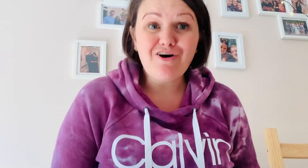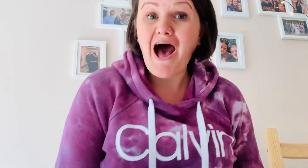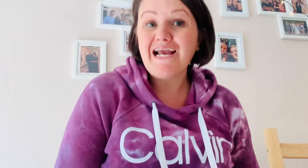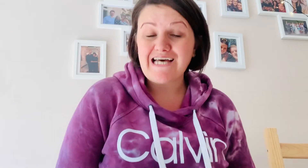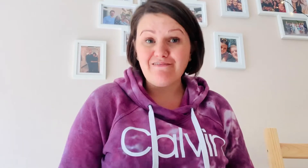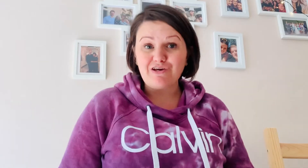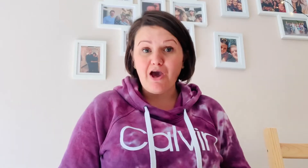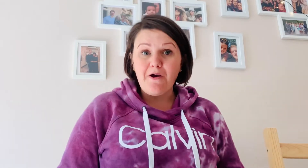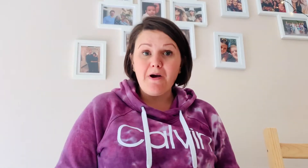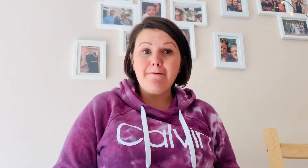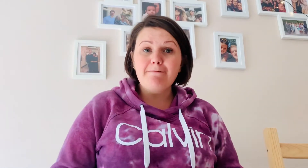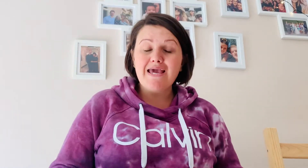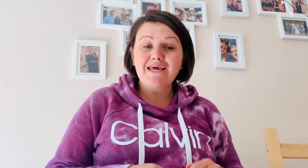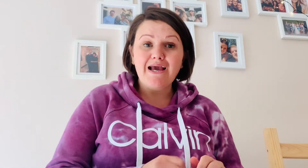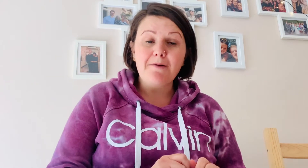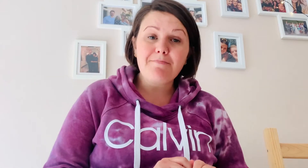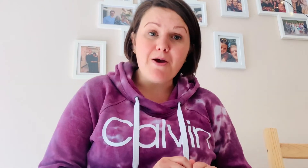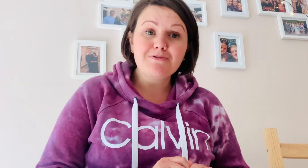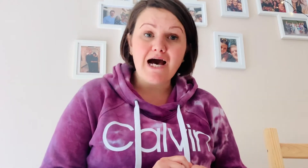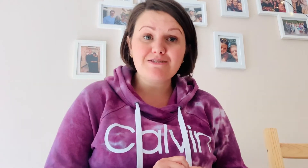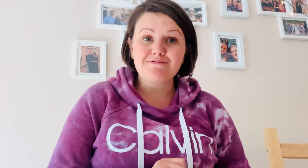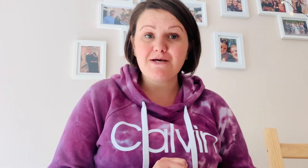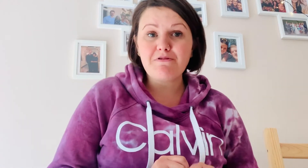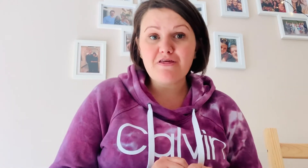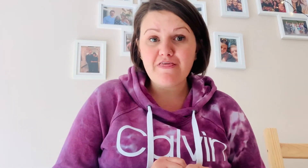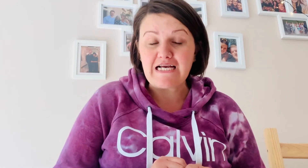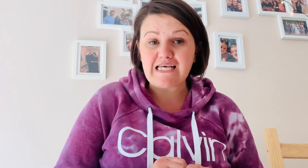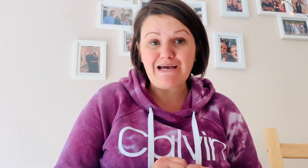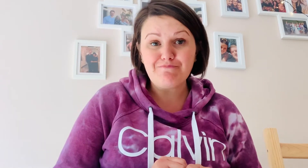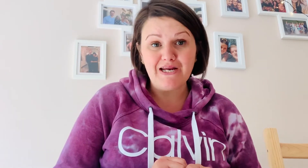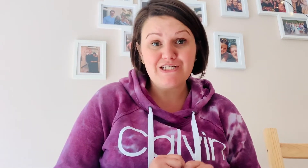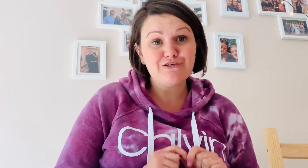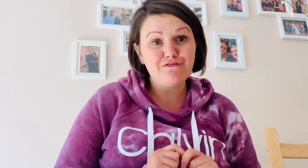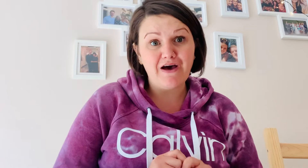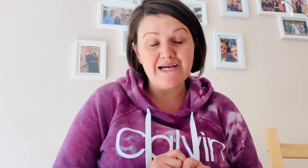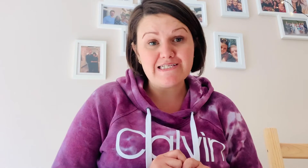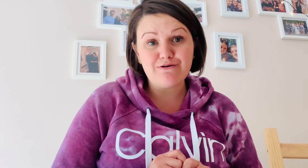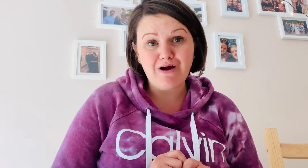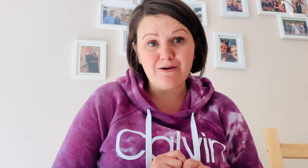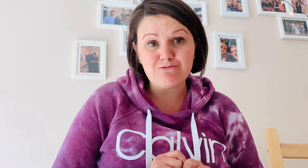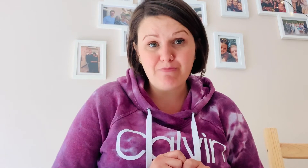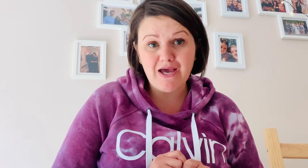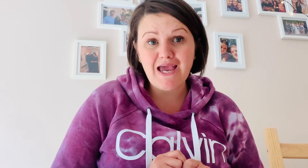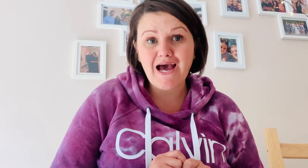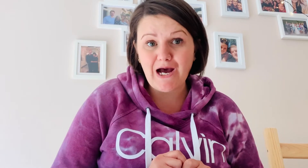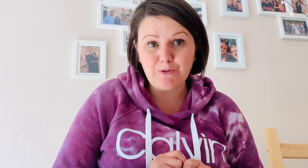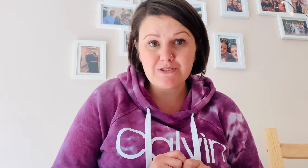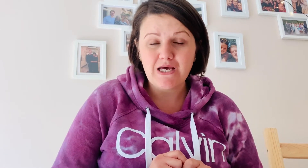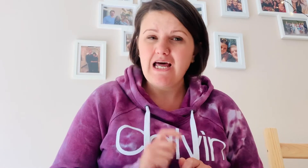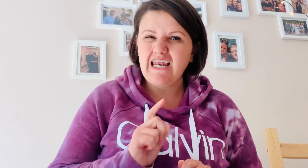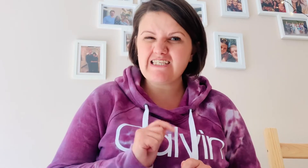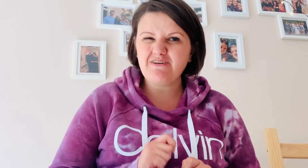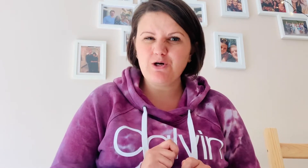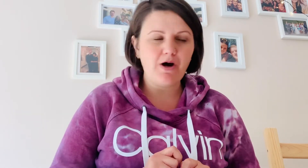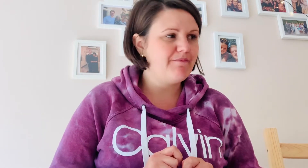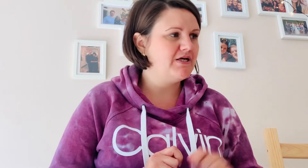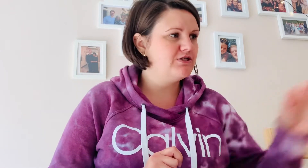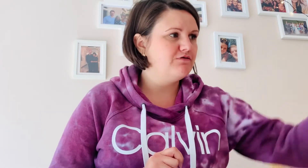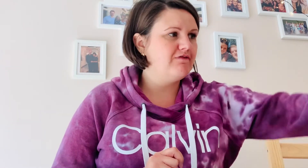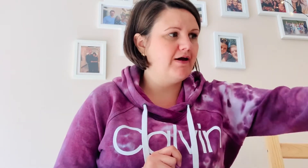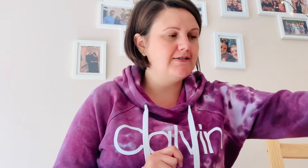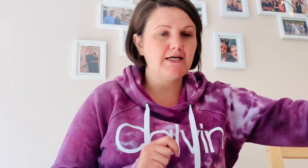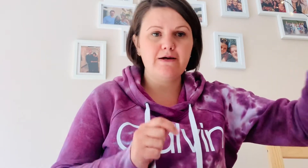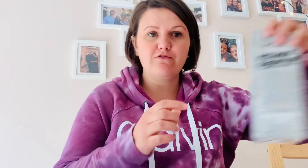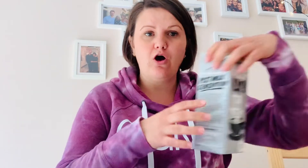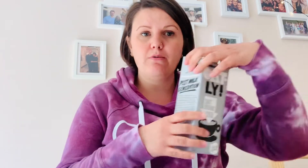Now, I thought I'd have a go at making a boat out of some of the things that I've managed to find around my house. Let's have a look what I managed